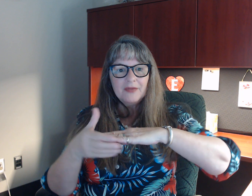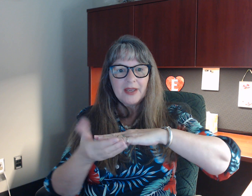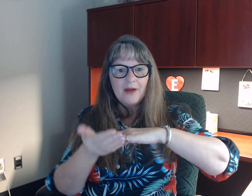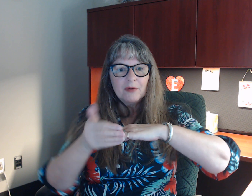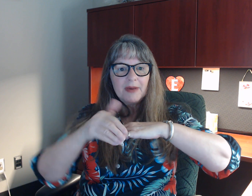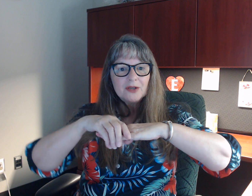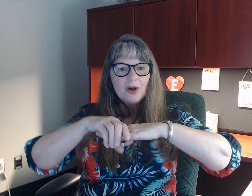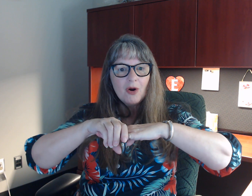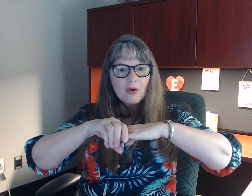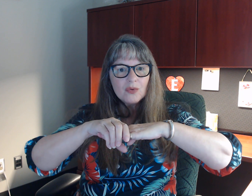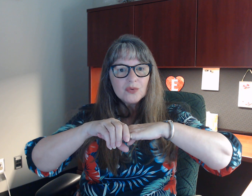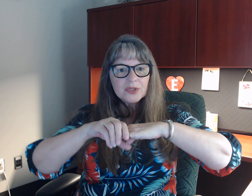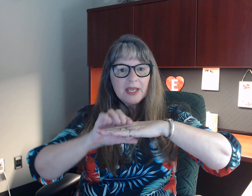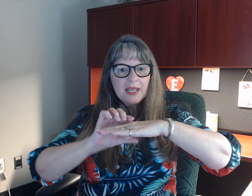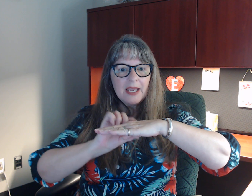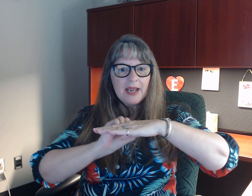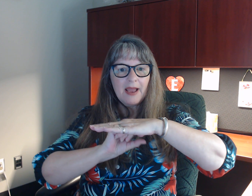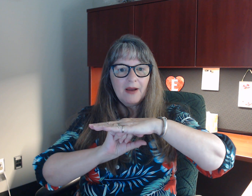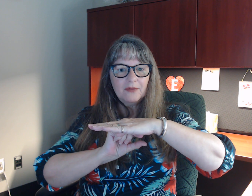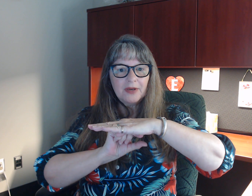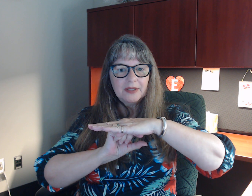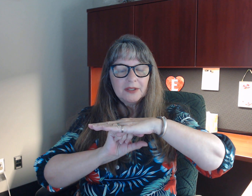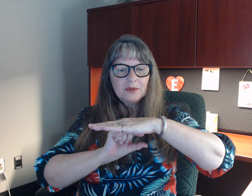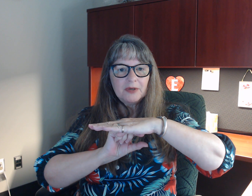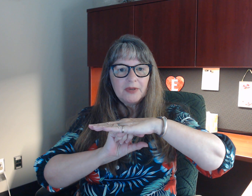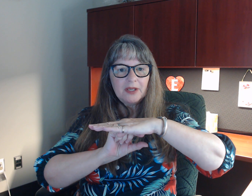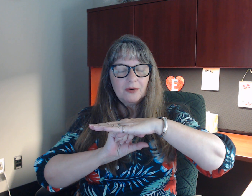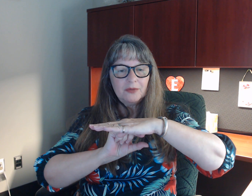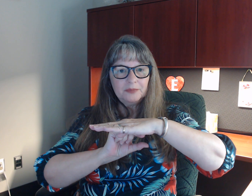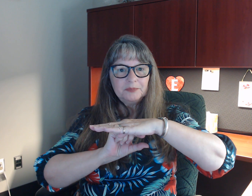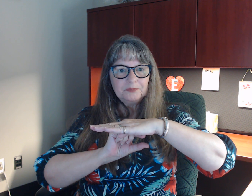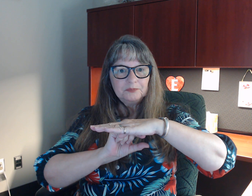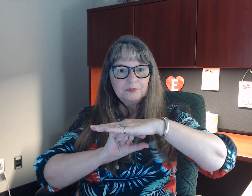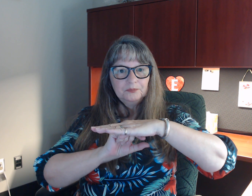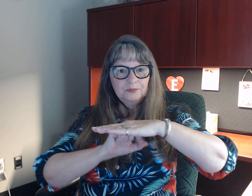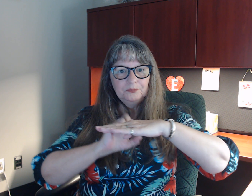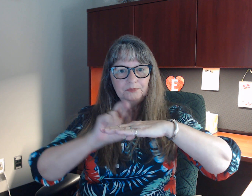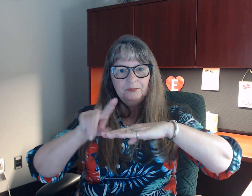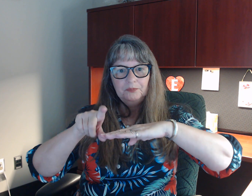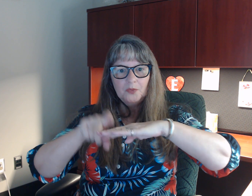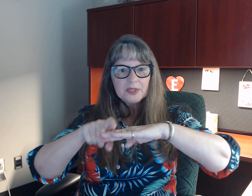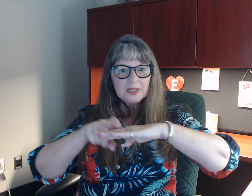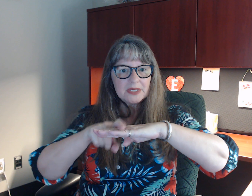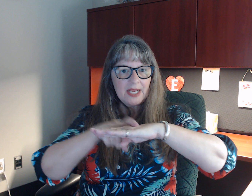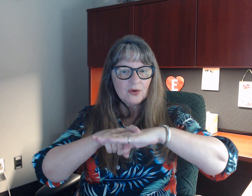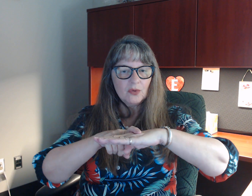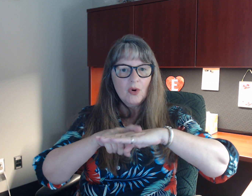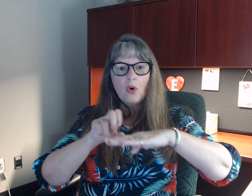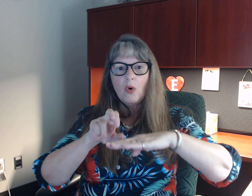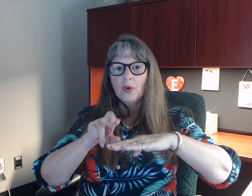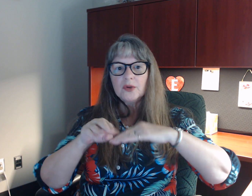cover my toes and have a little bit of a heel, or it's a sandal, or they're just